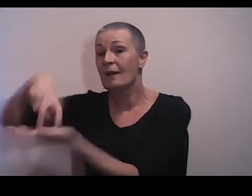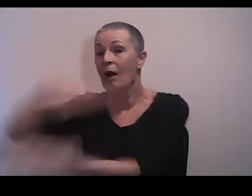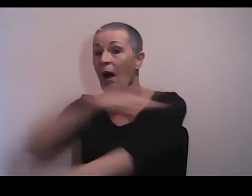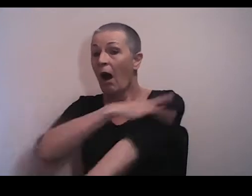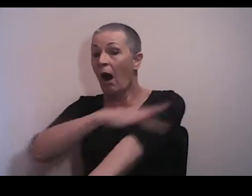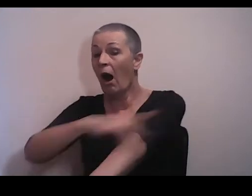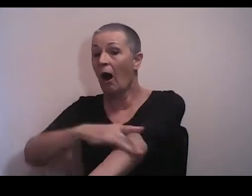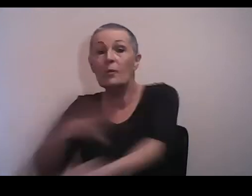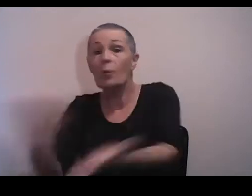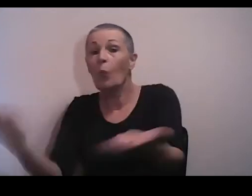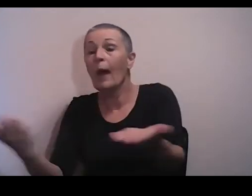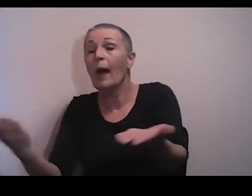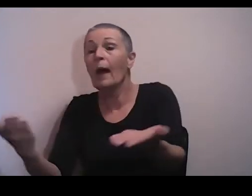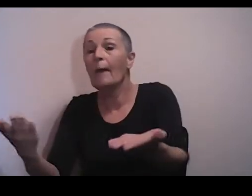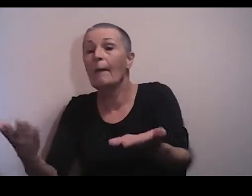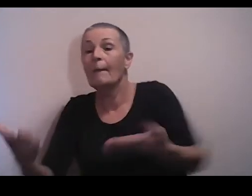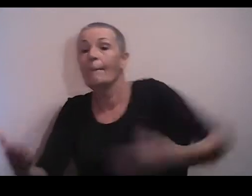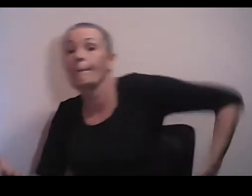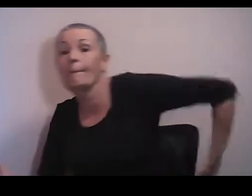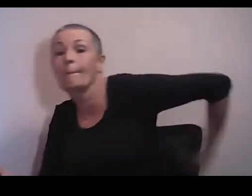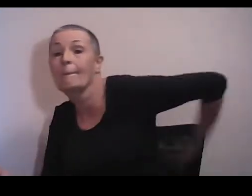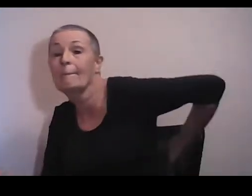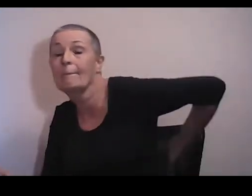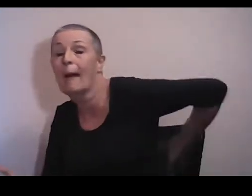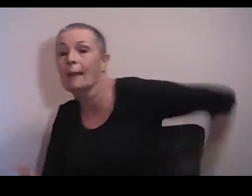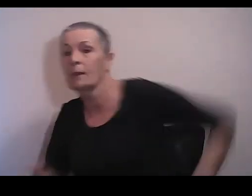straight. I'm not touching my body.